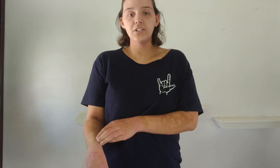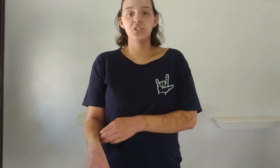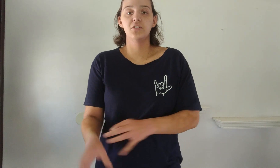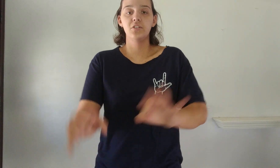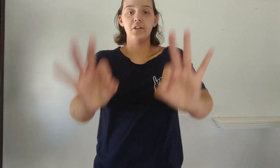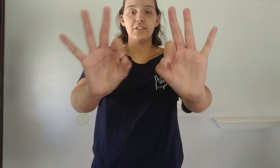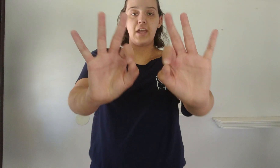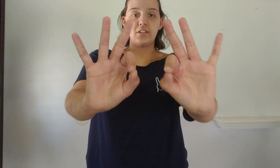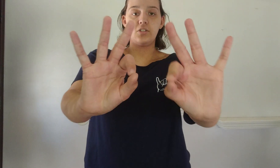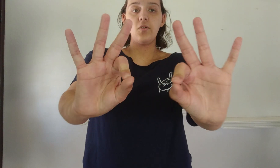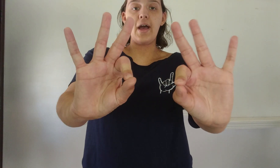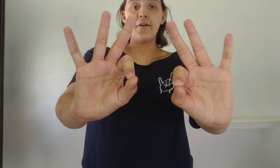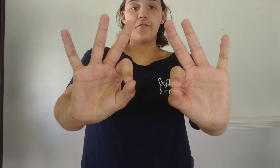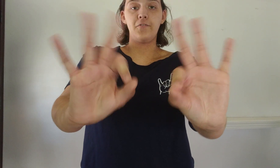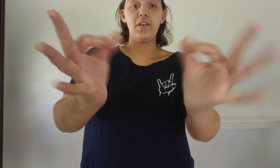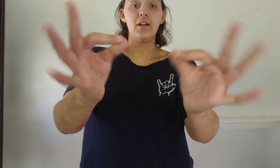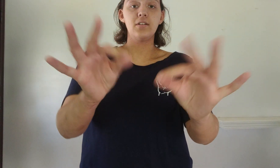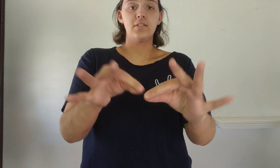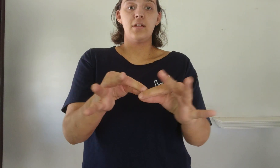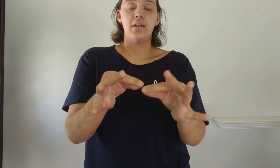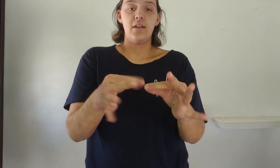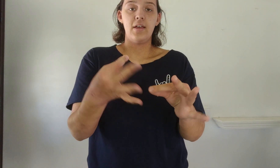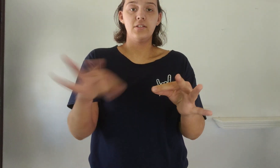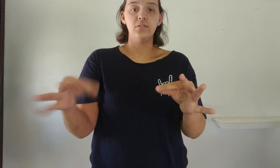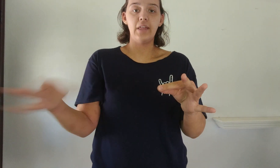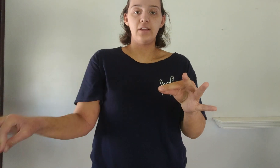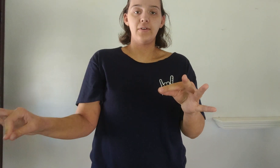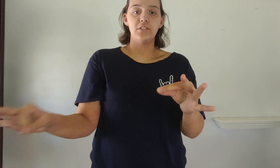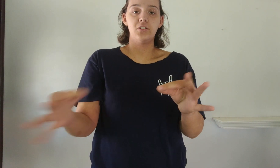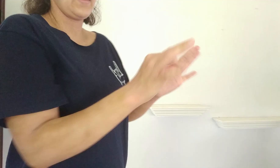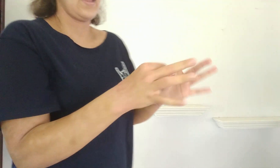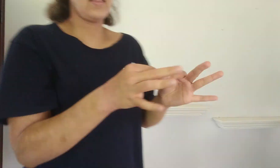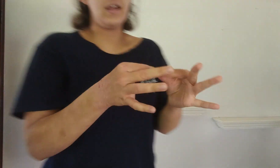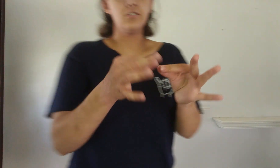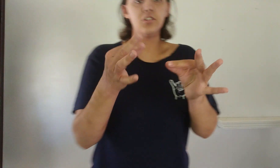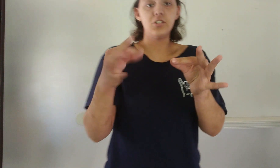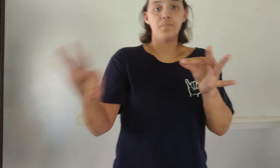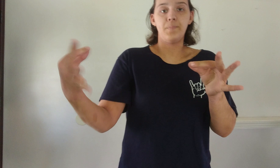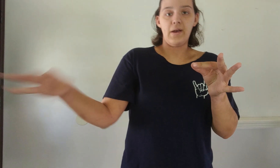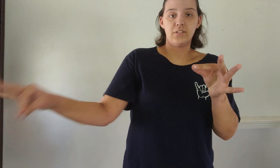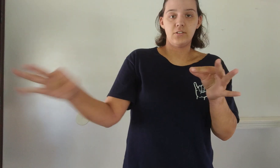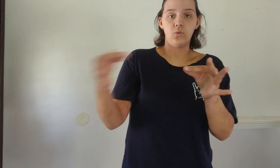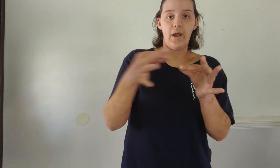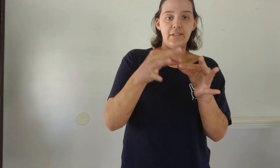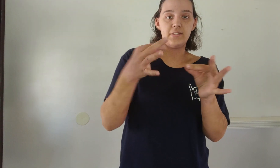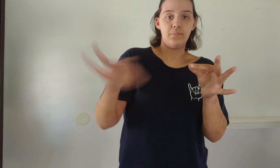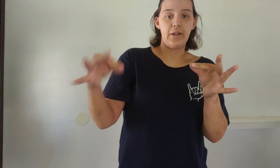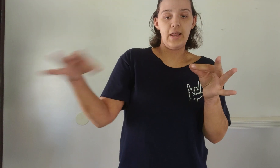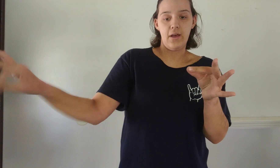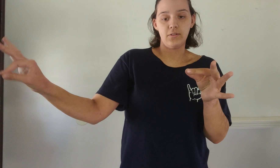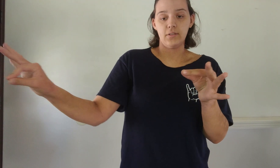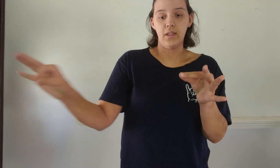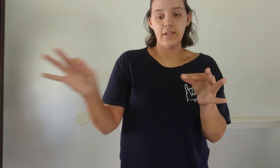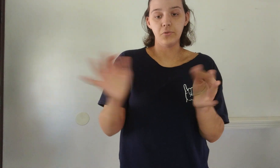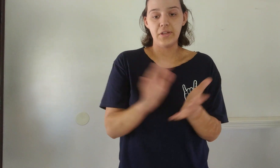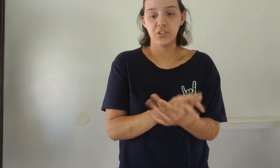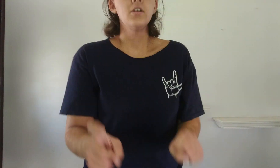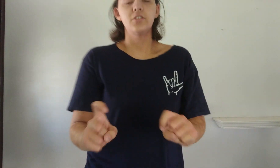so you're going to take 2 F fingers and do language. And then I usually just bounce it twice and bring it out. Language. So